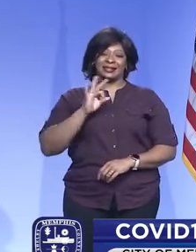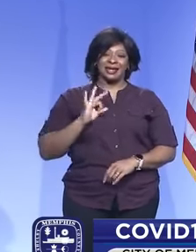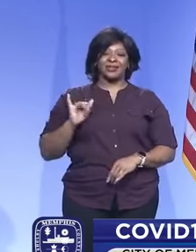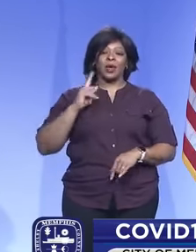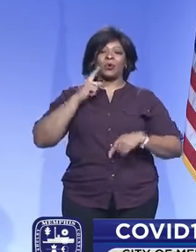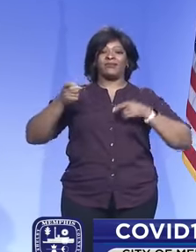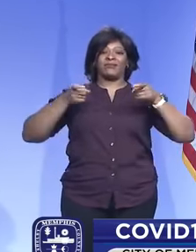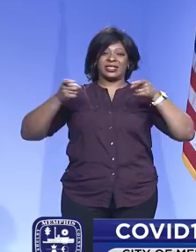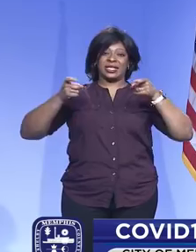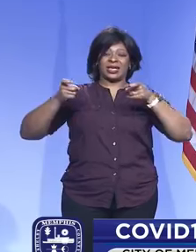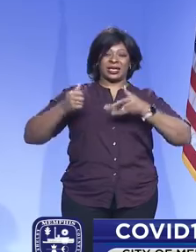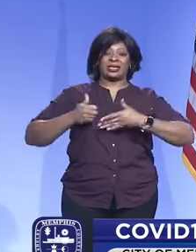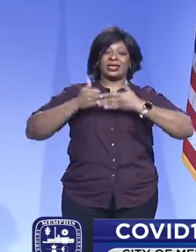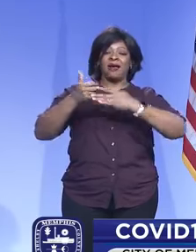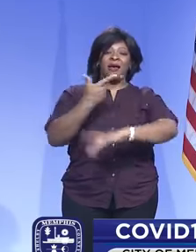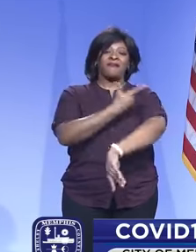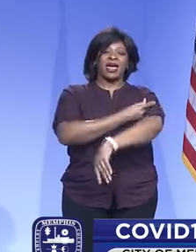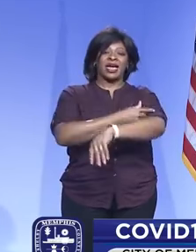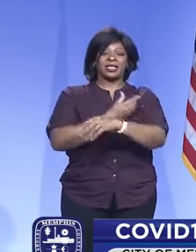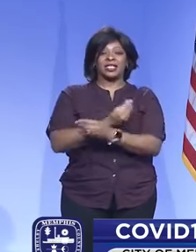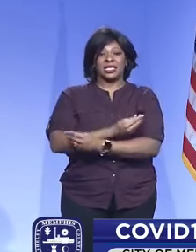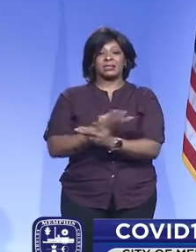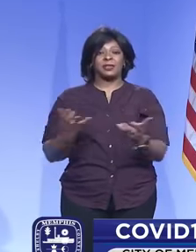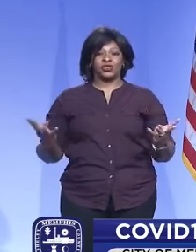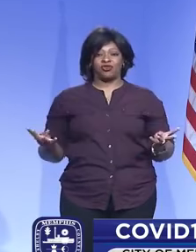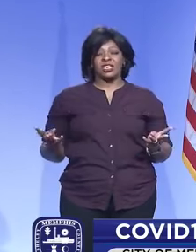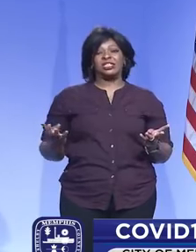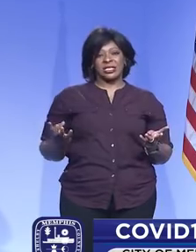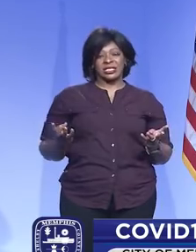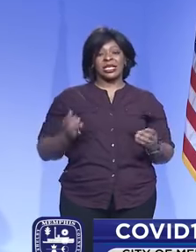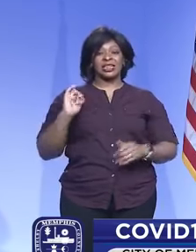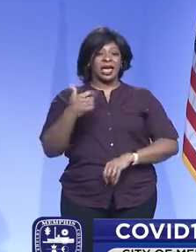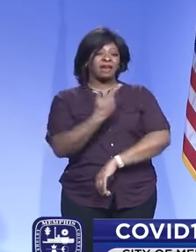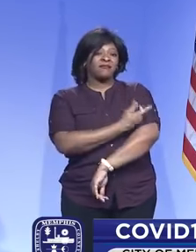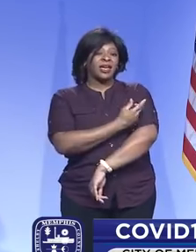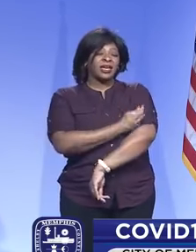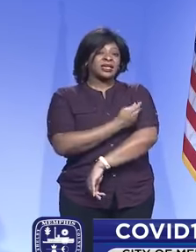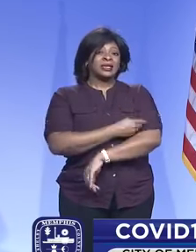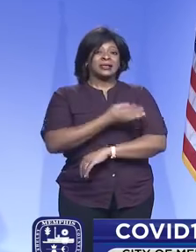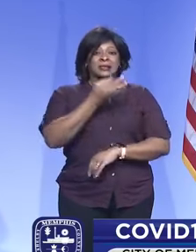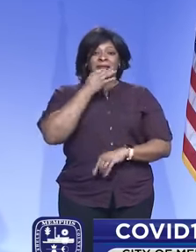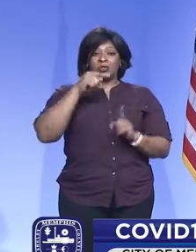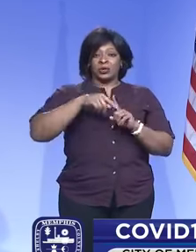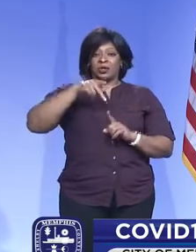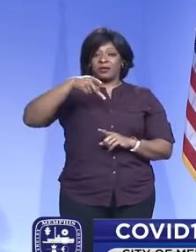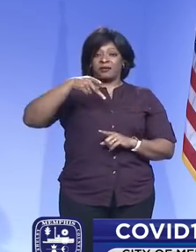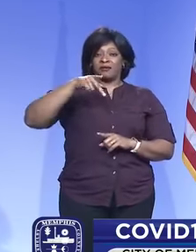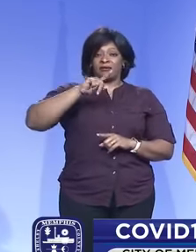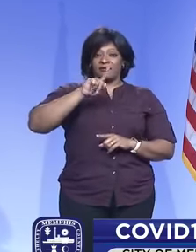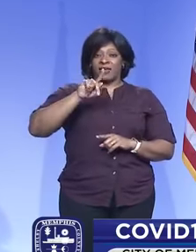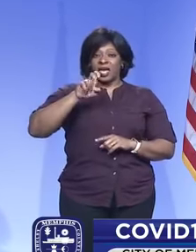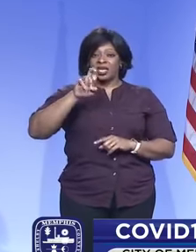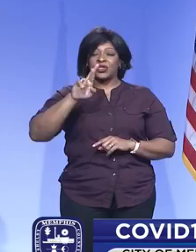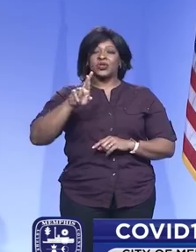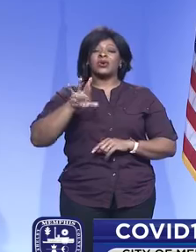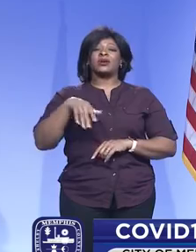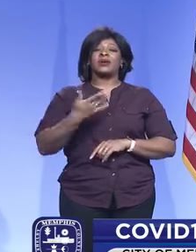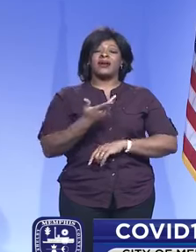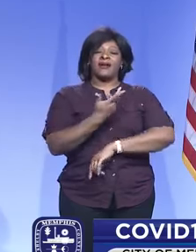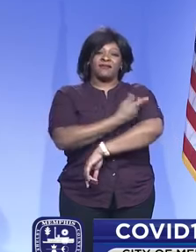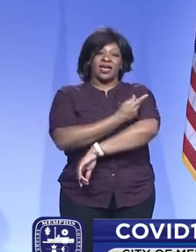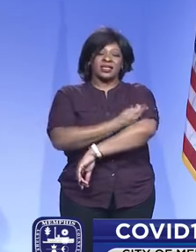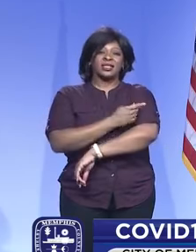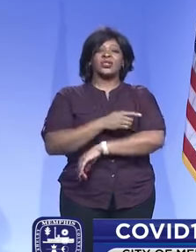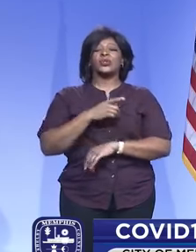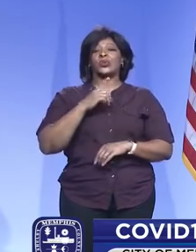going to assist with vaccine administration. The vaccine that's coming, the Pfizer vaccine, is a very